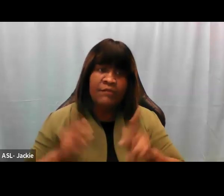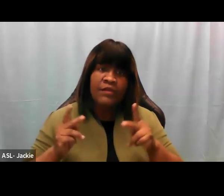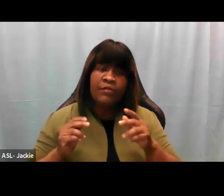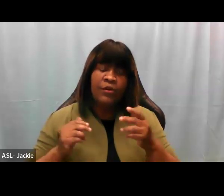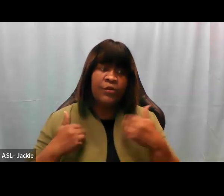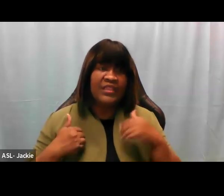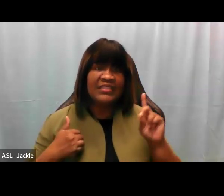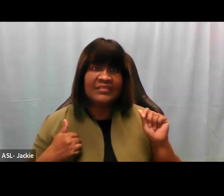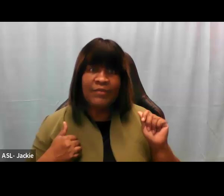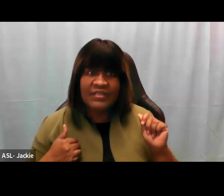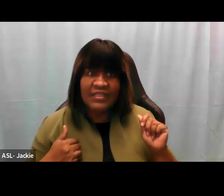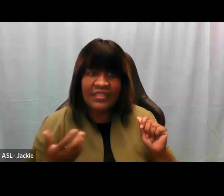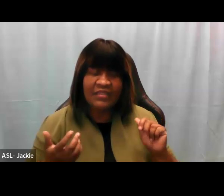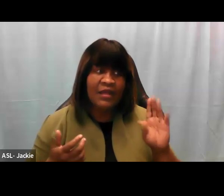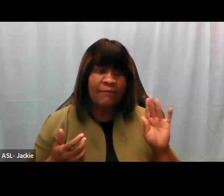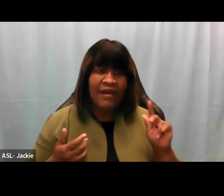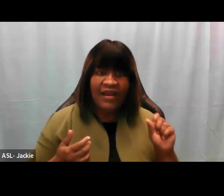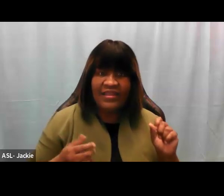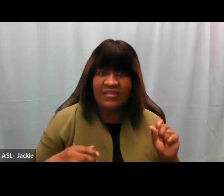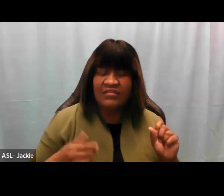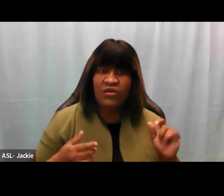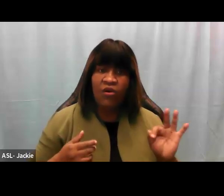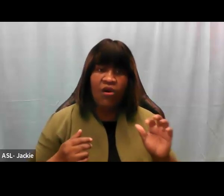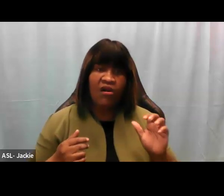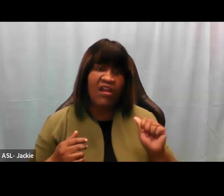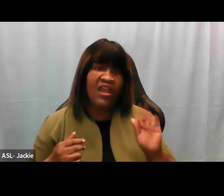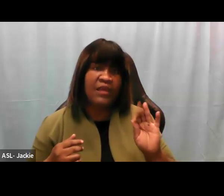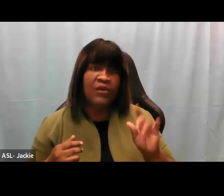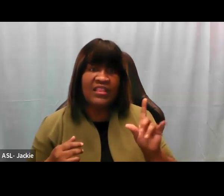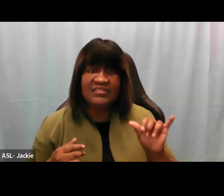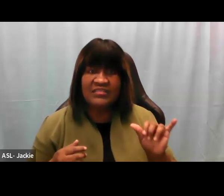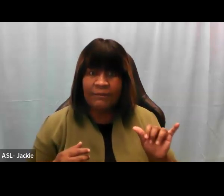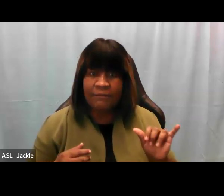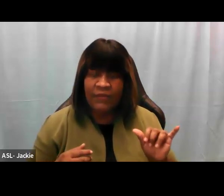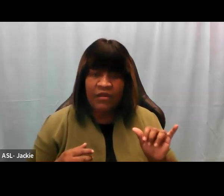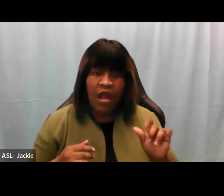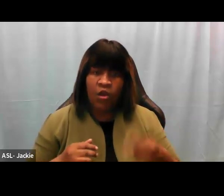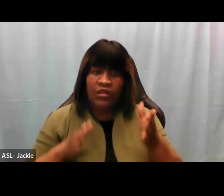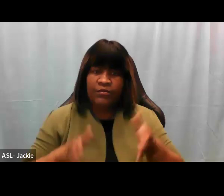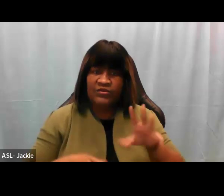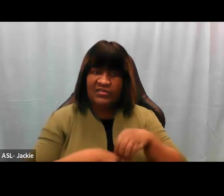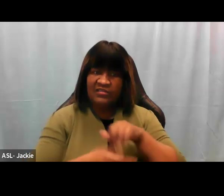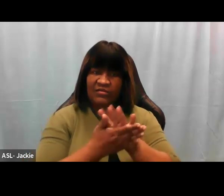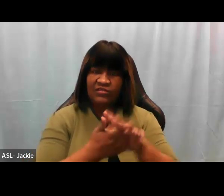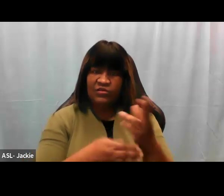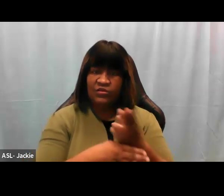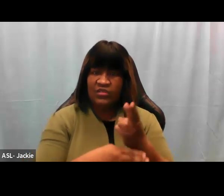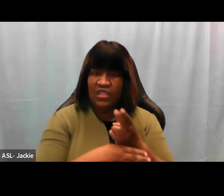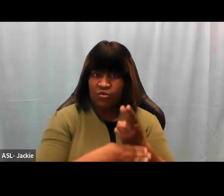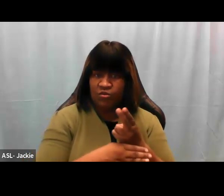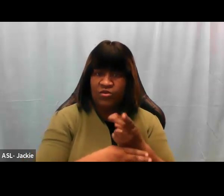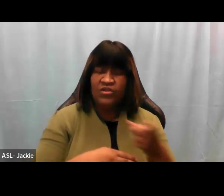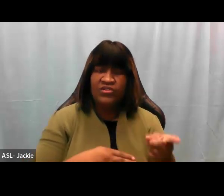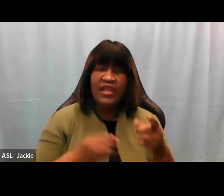a disability bias or with ableism. I was the only person in my school that used a